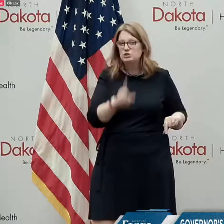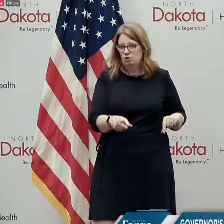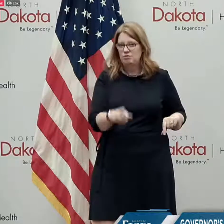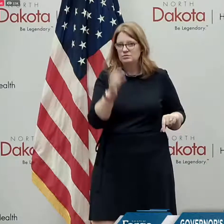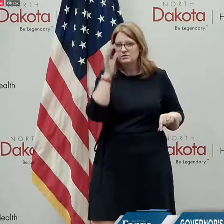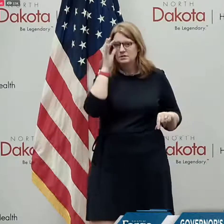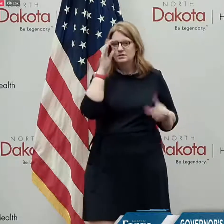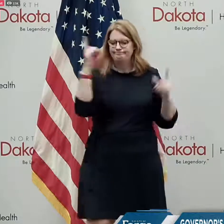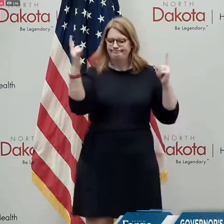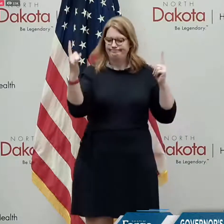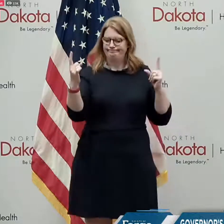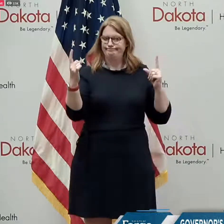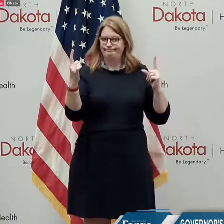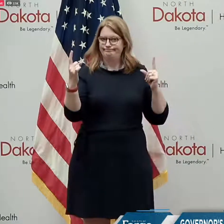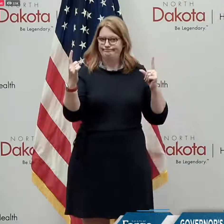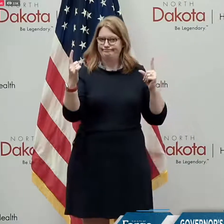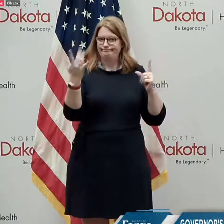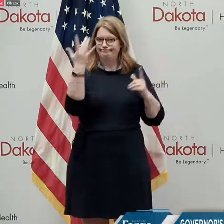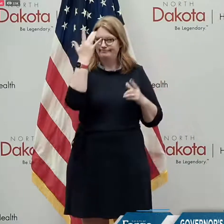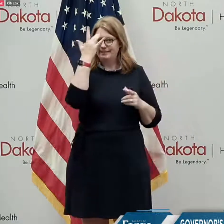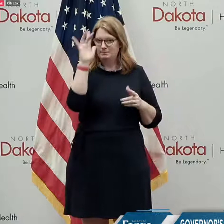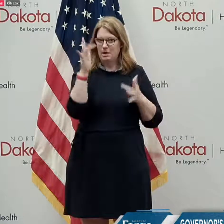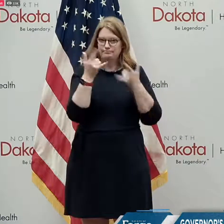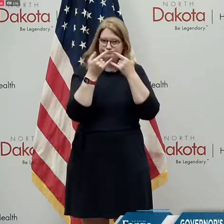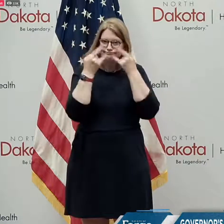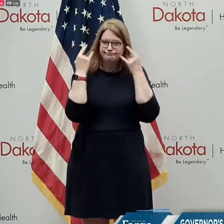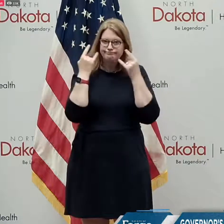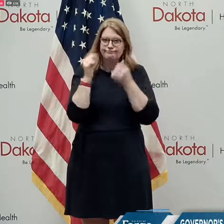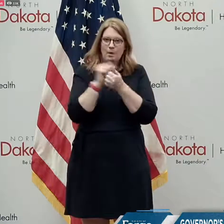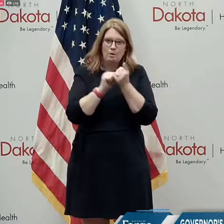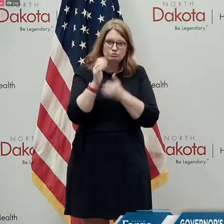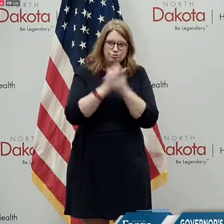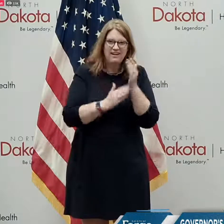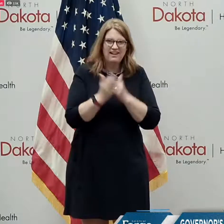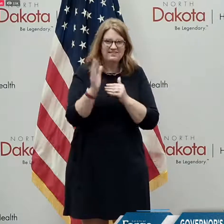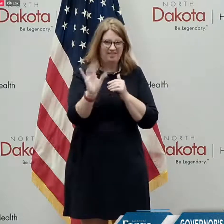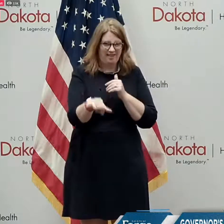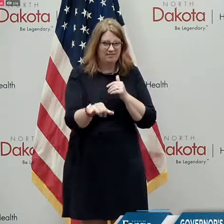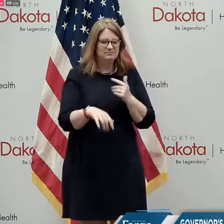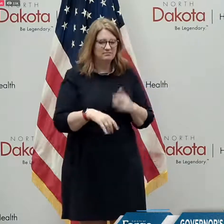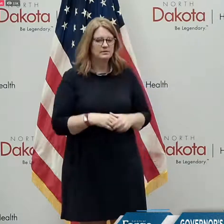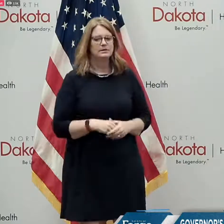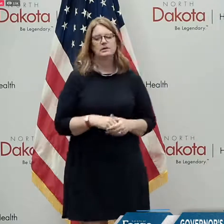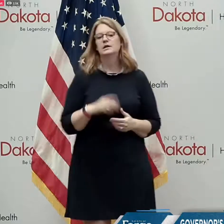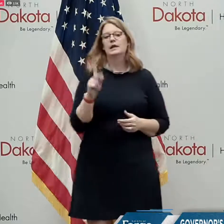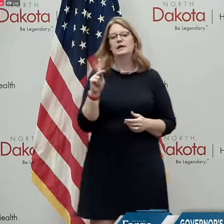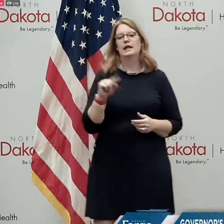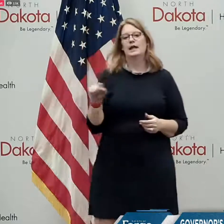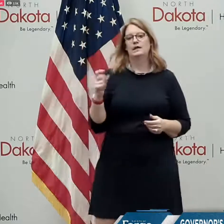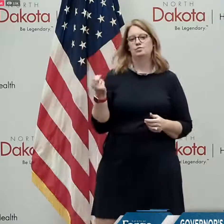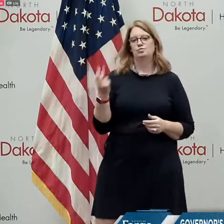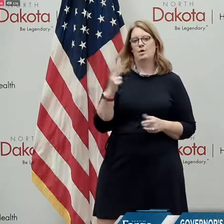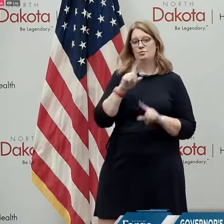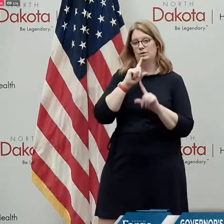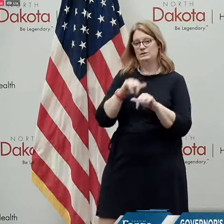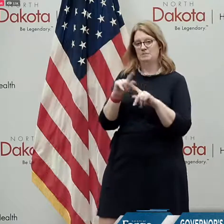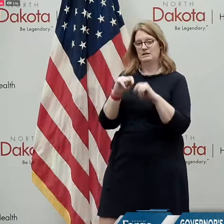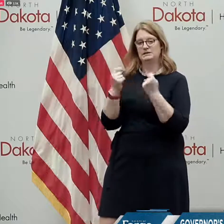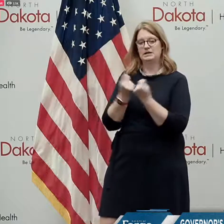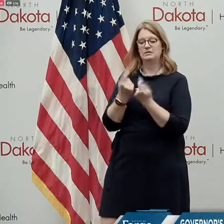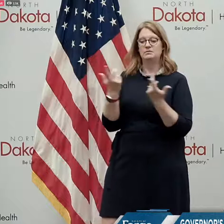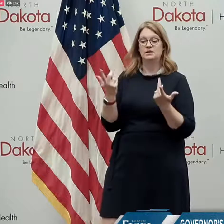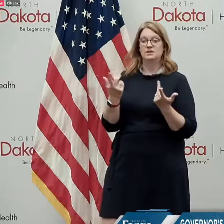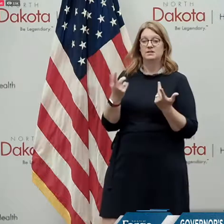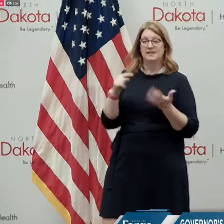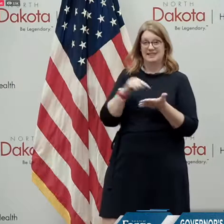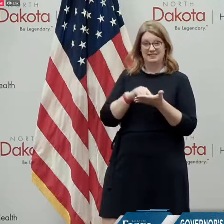maintain your North Dakota smart protocols. Next up, we want to talk about the K12 Response Team. We know across the state